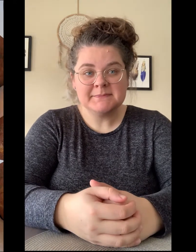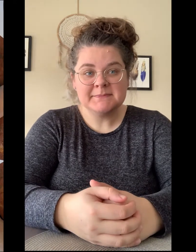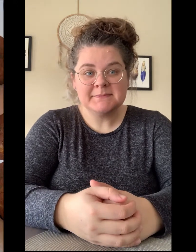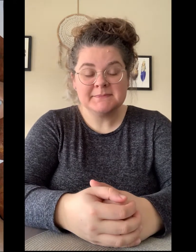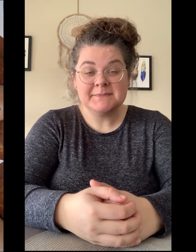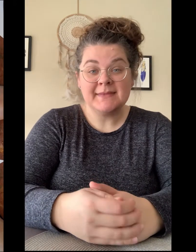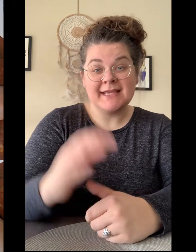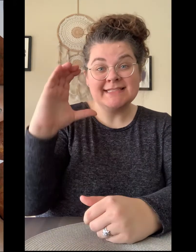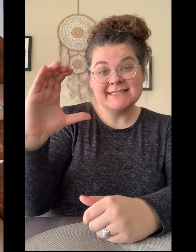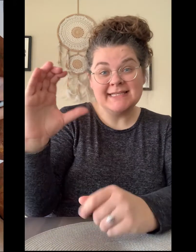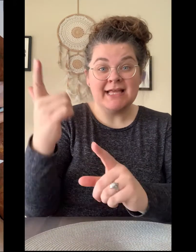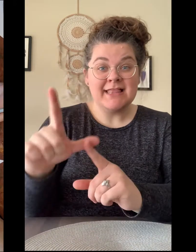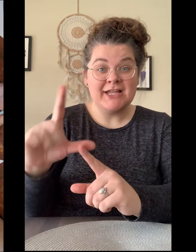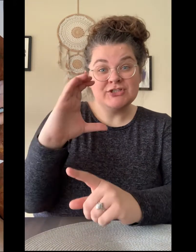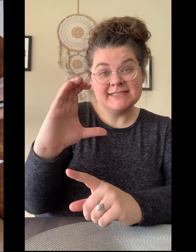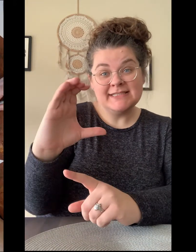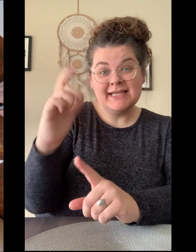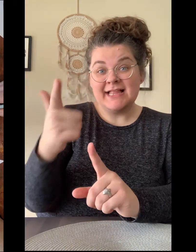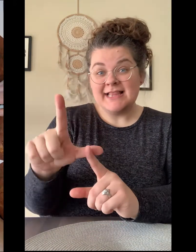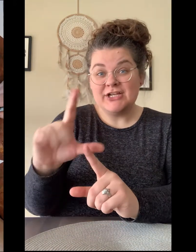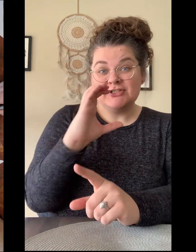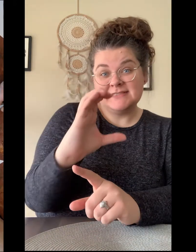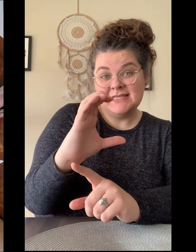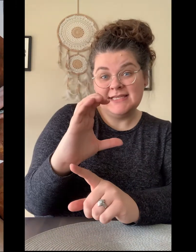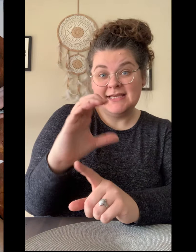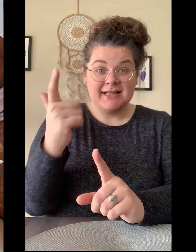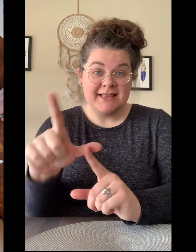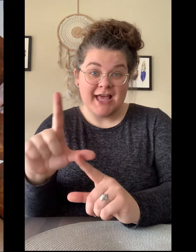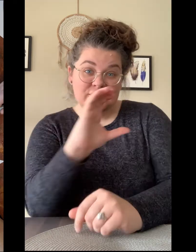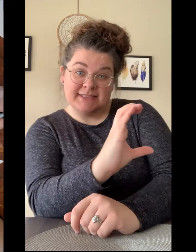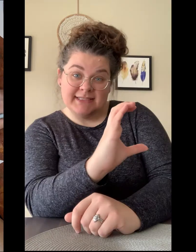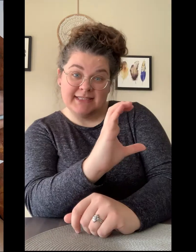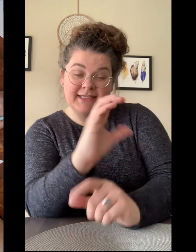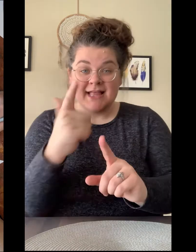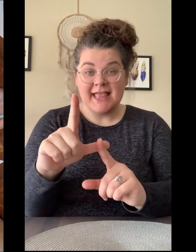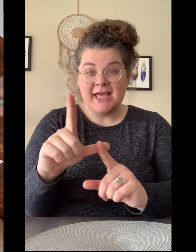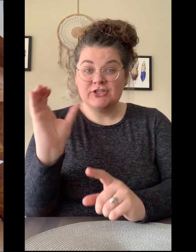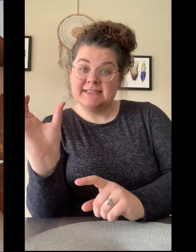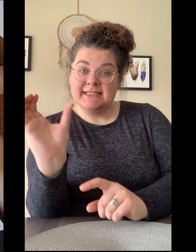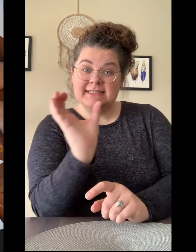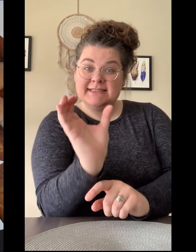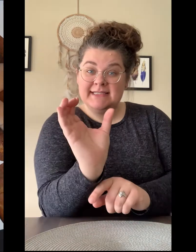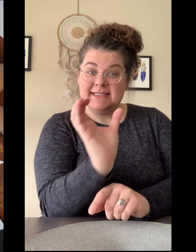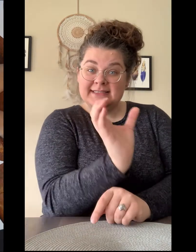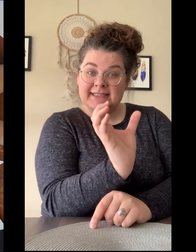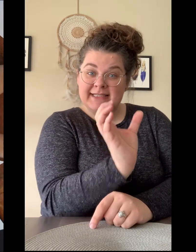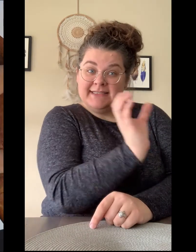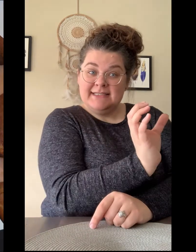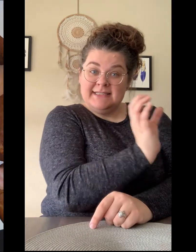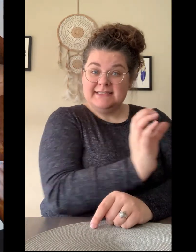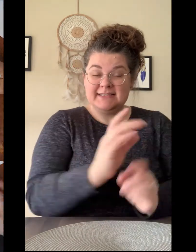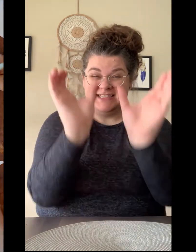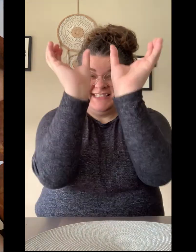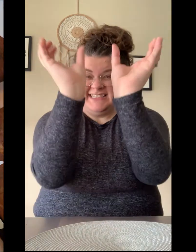Letter C, letter C, letter C, letter C, letter C, letter C. Going all